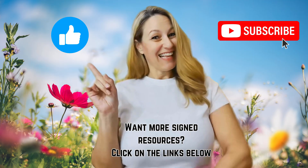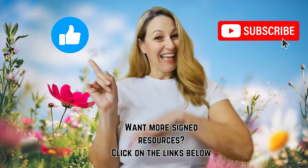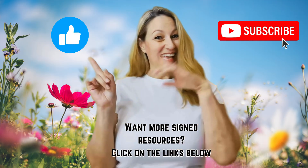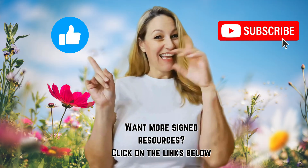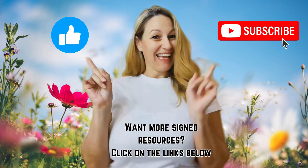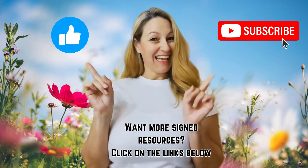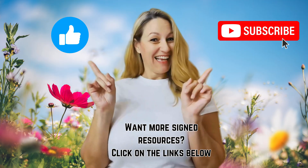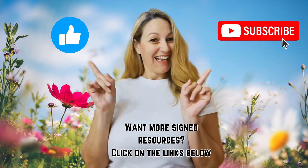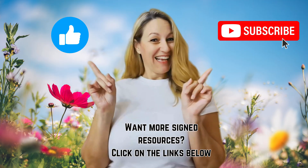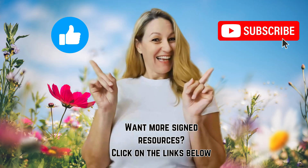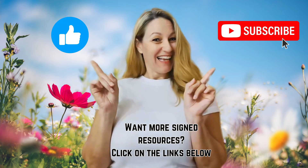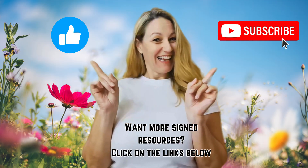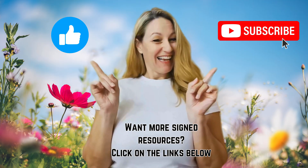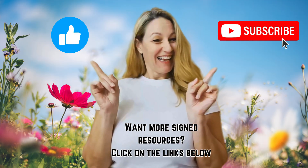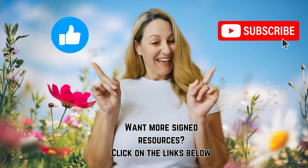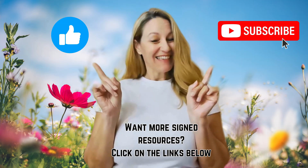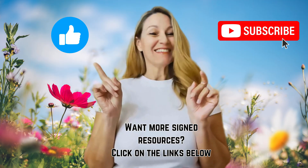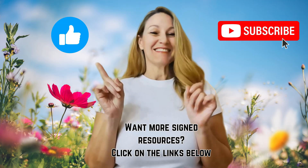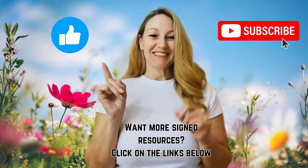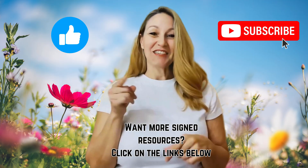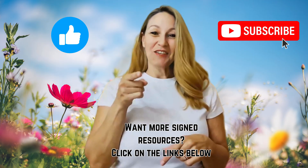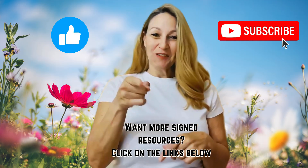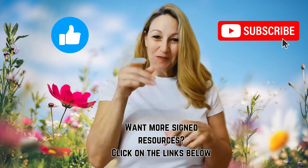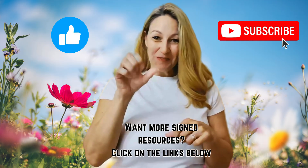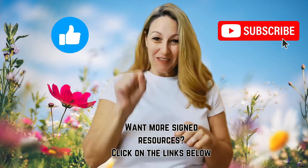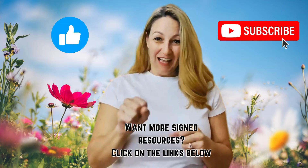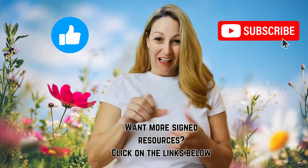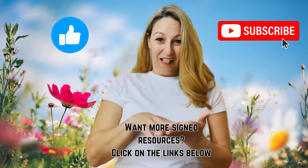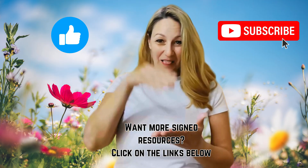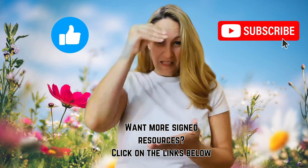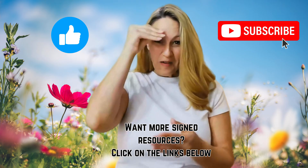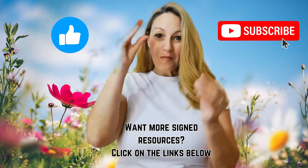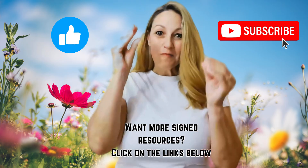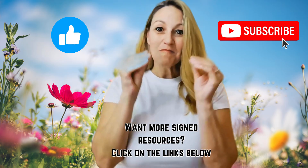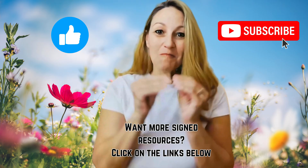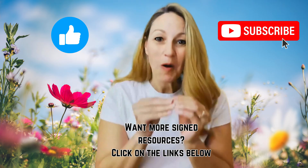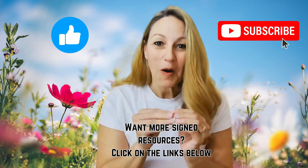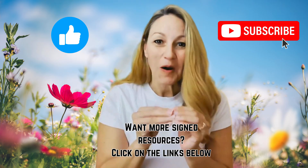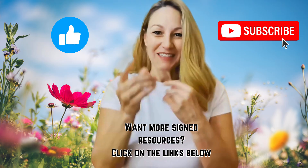please like and subscribe so you can learn more